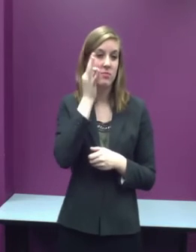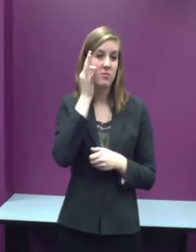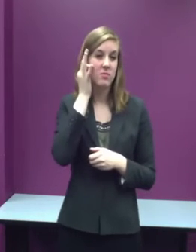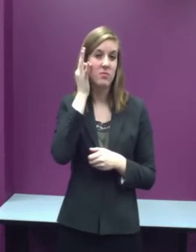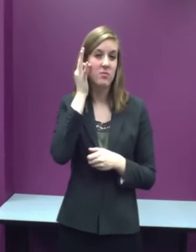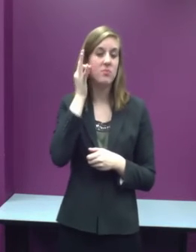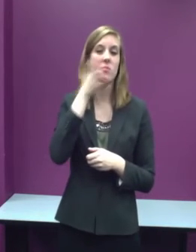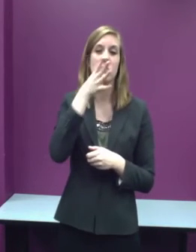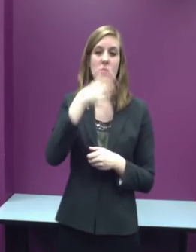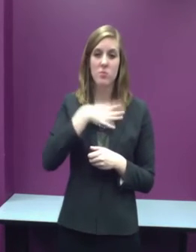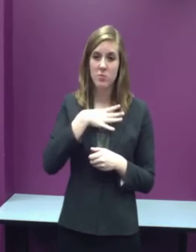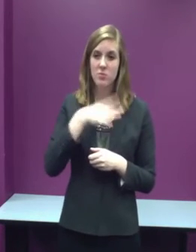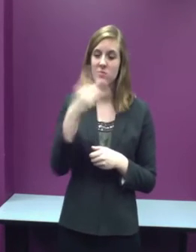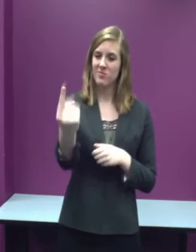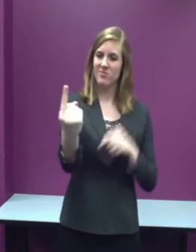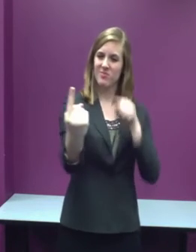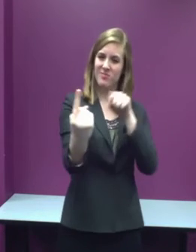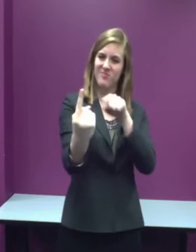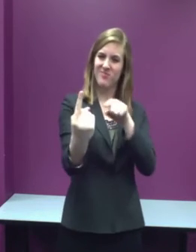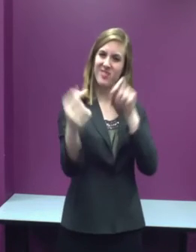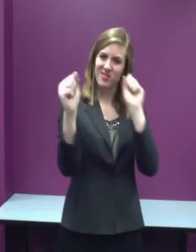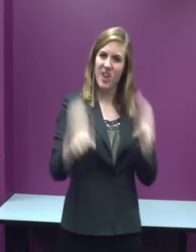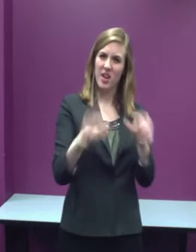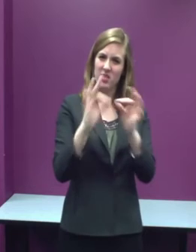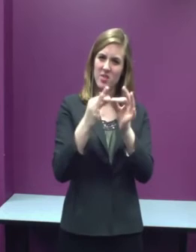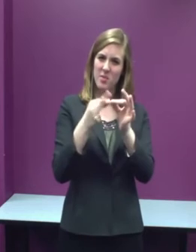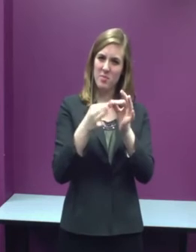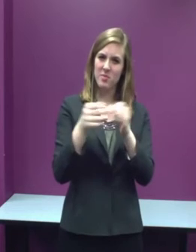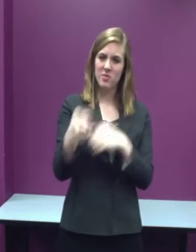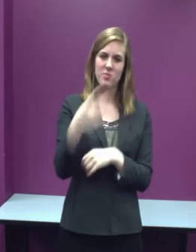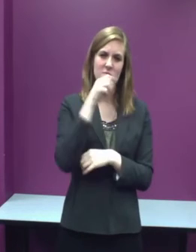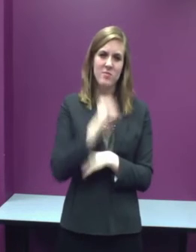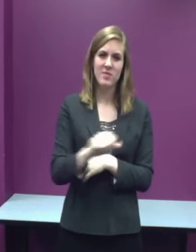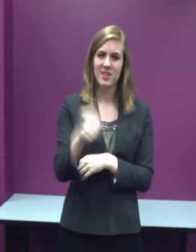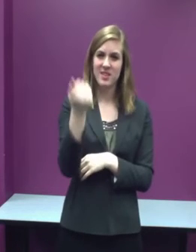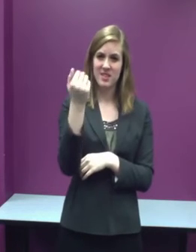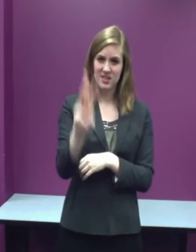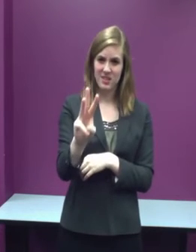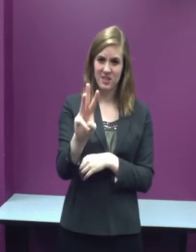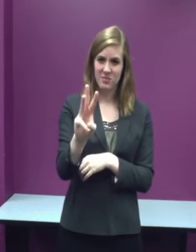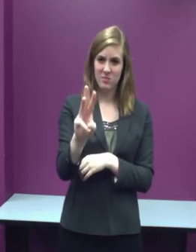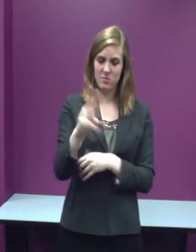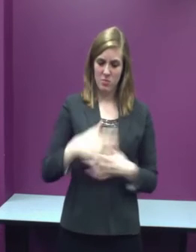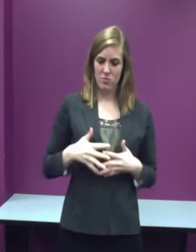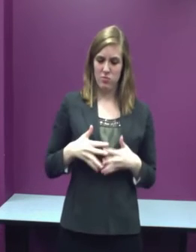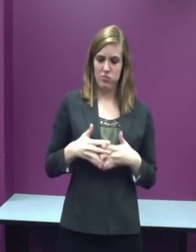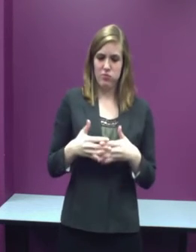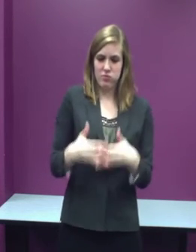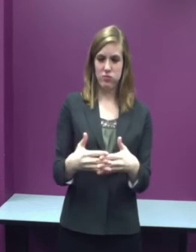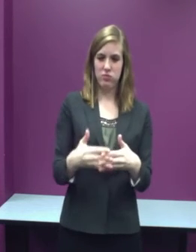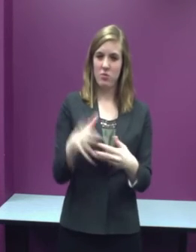16 years old and pregnant. The Hidatsa called her Sagagawea.